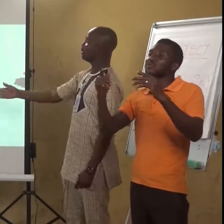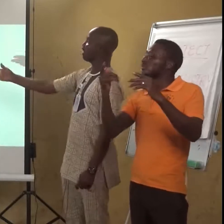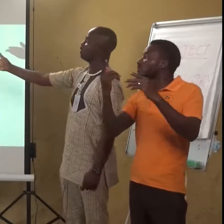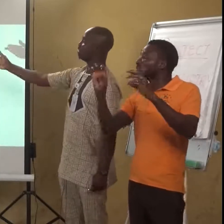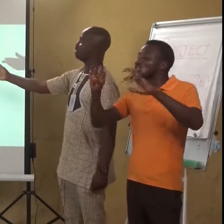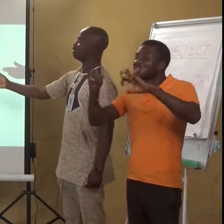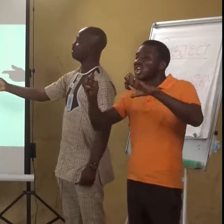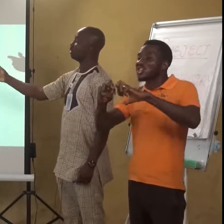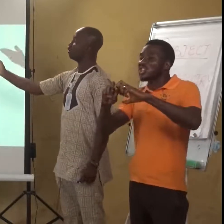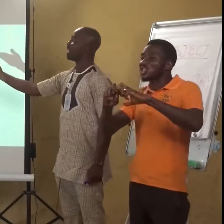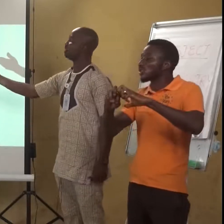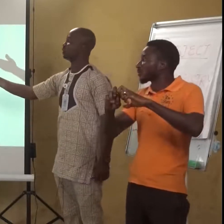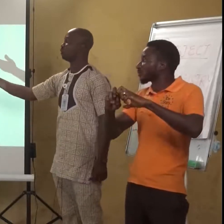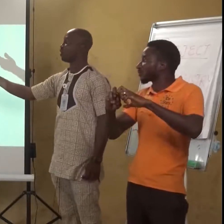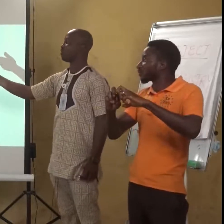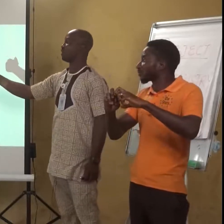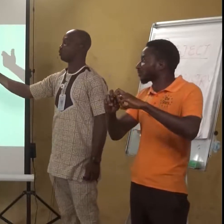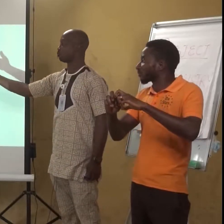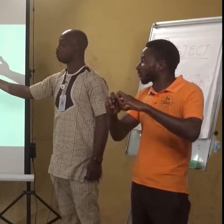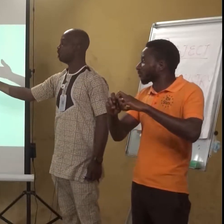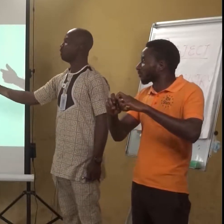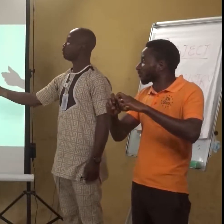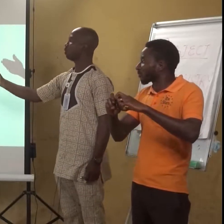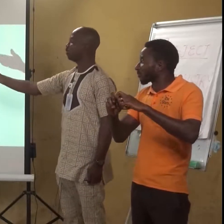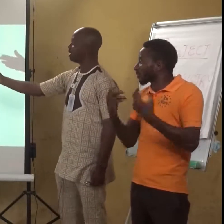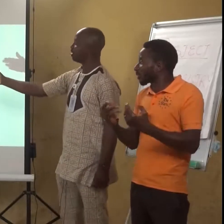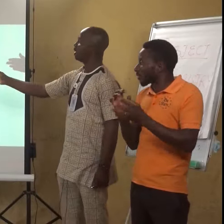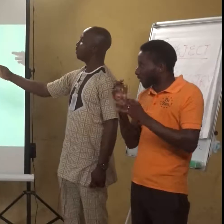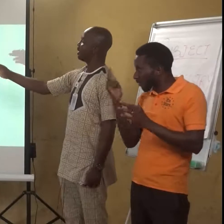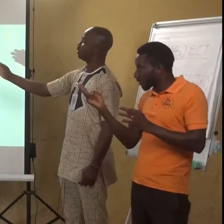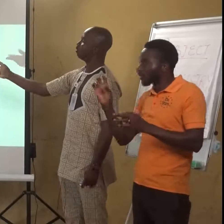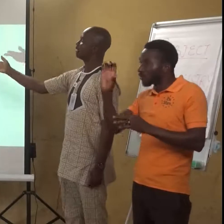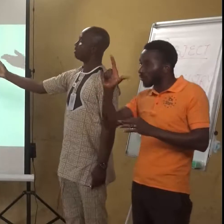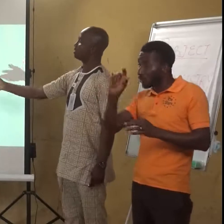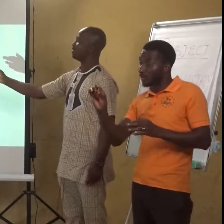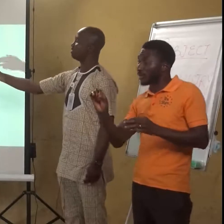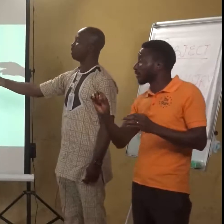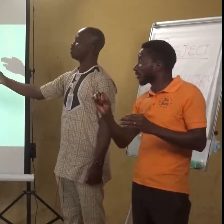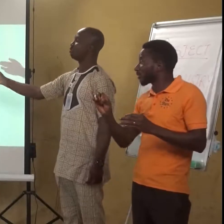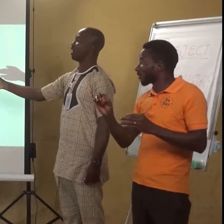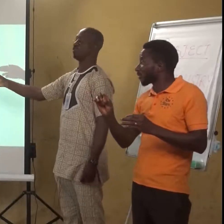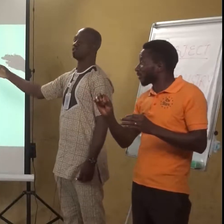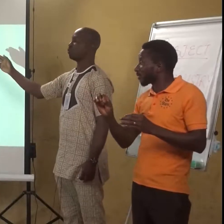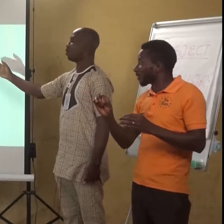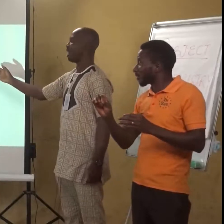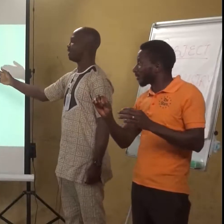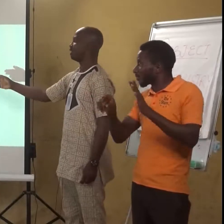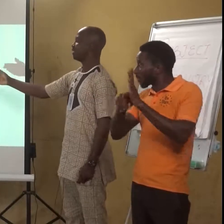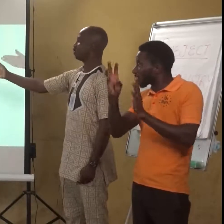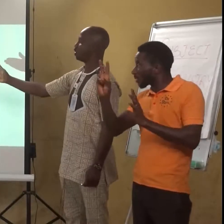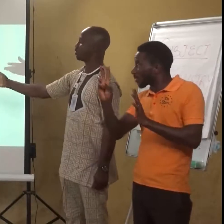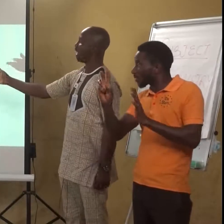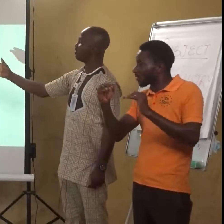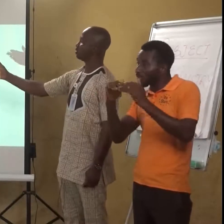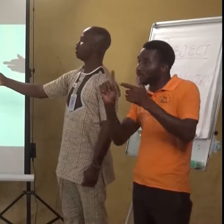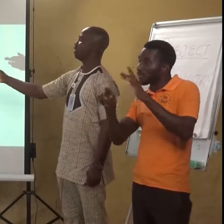So if you evaluate it, you see chlorine has oxidation number of -2. So chlorine -2 times 3 is equals to -1. Then